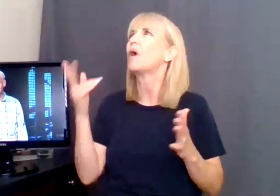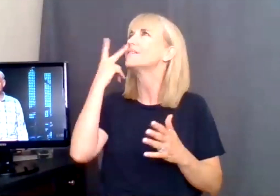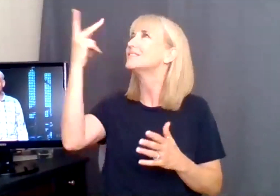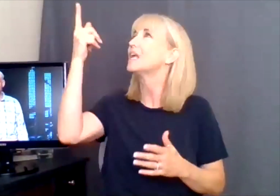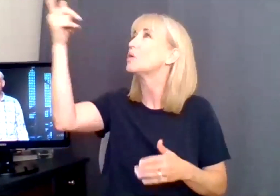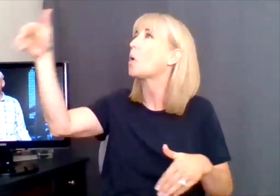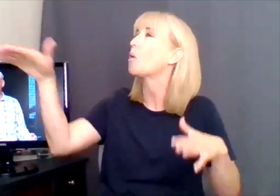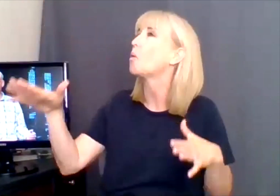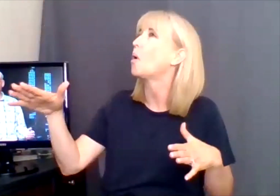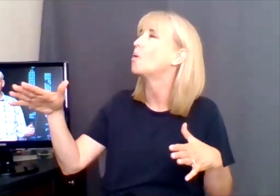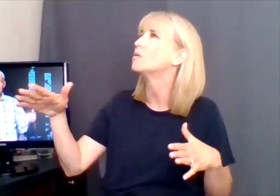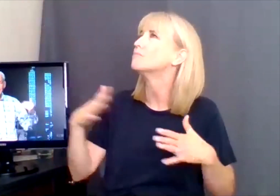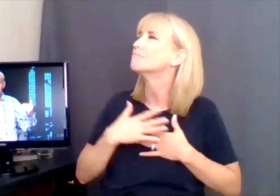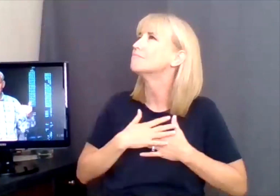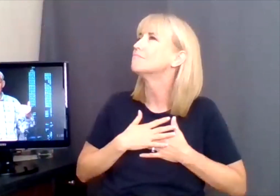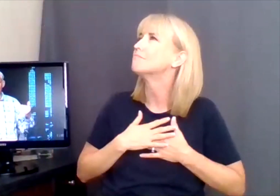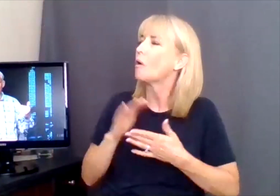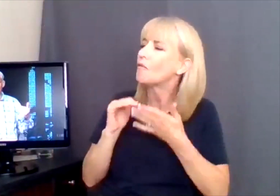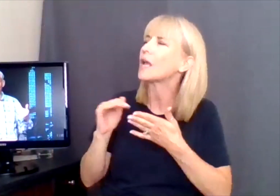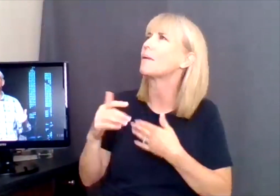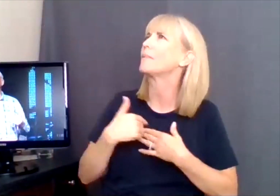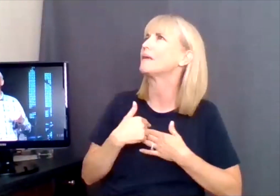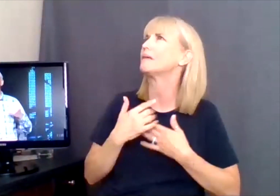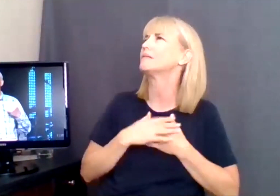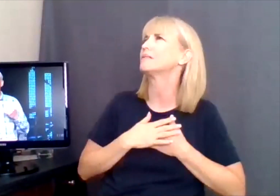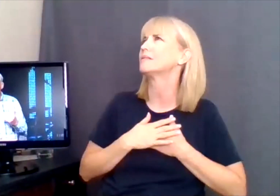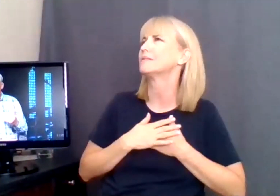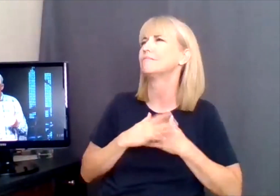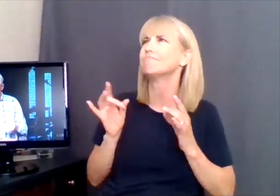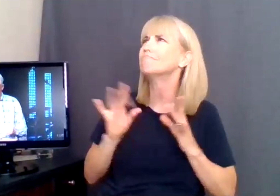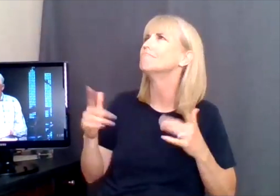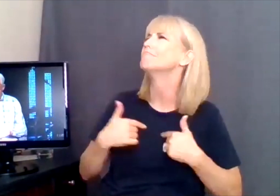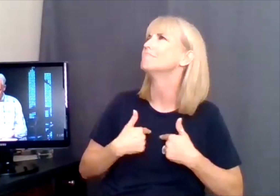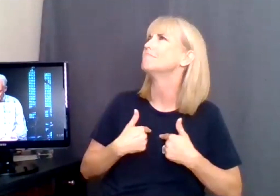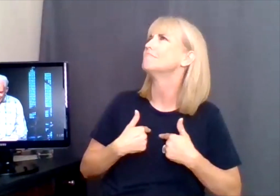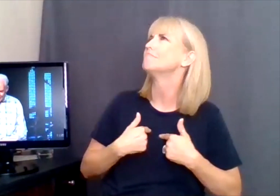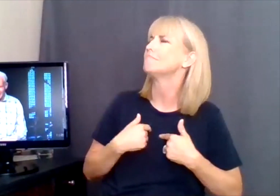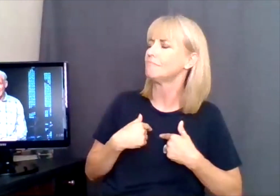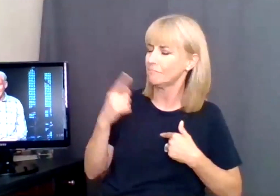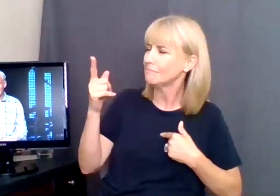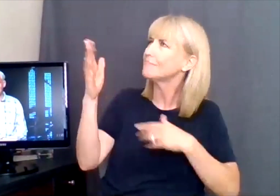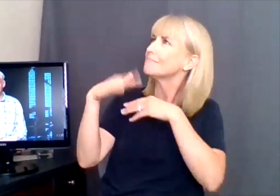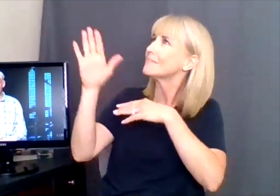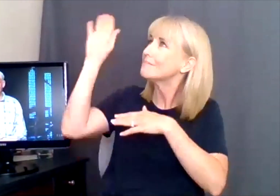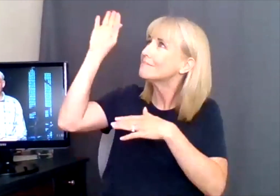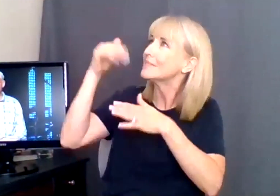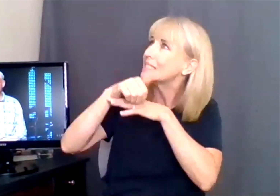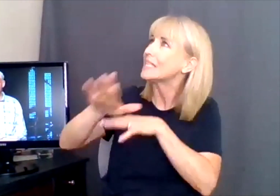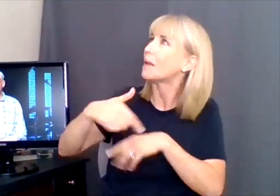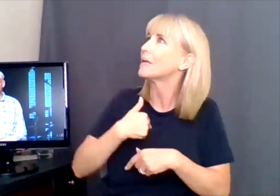me. Would you forgive me? Would you use me to step out and make a